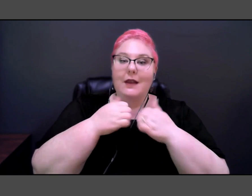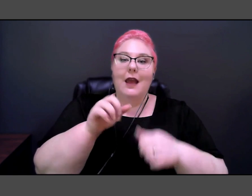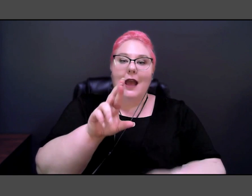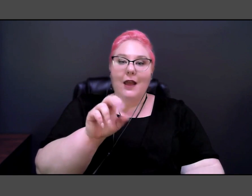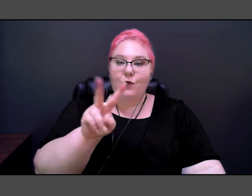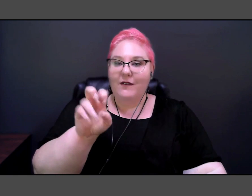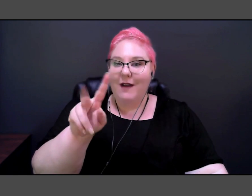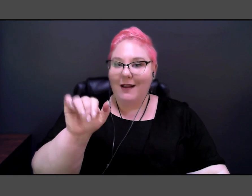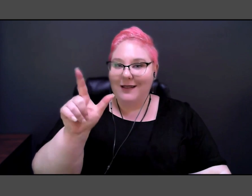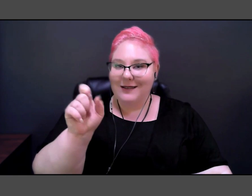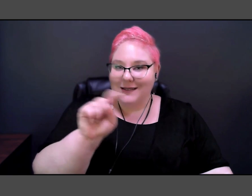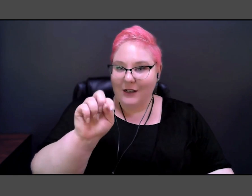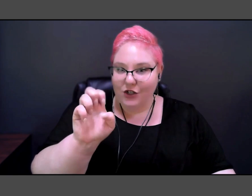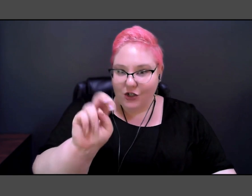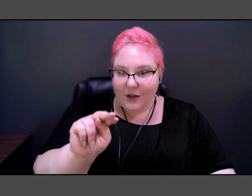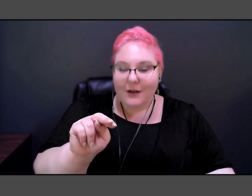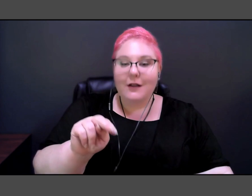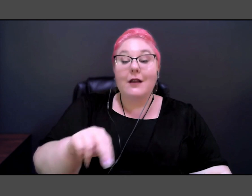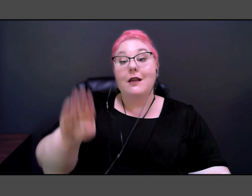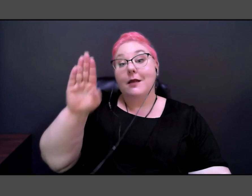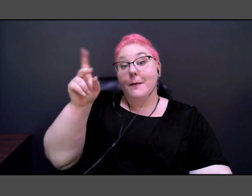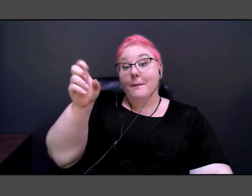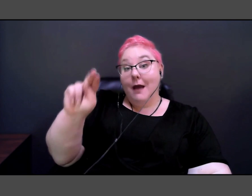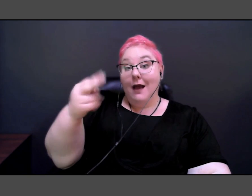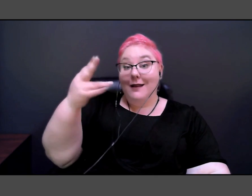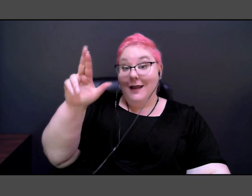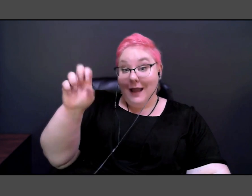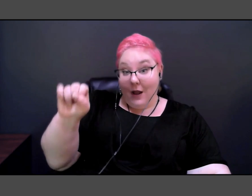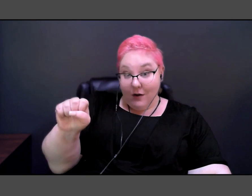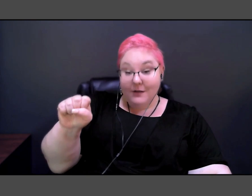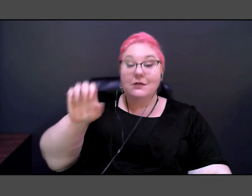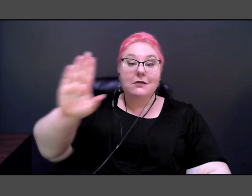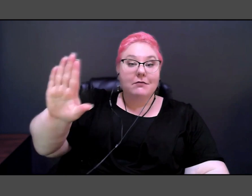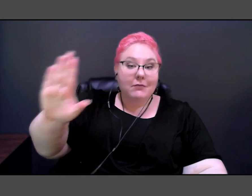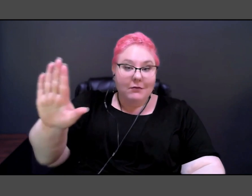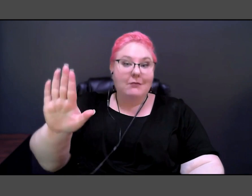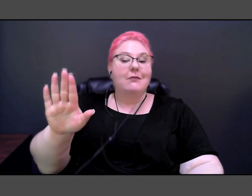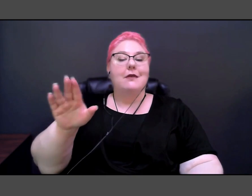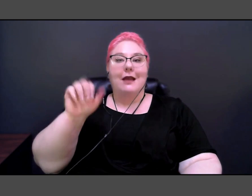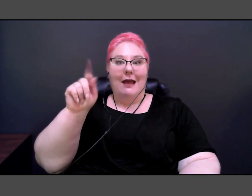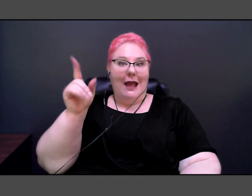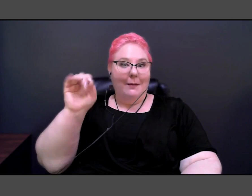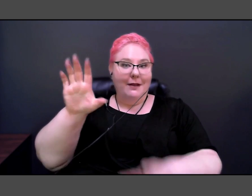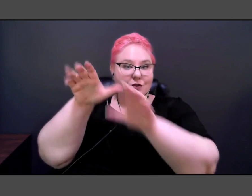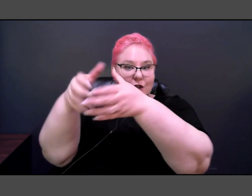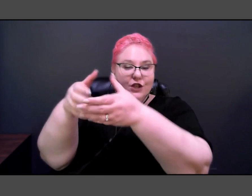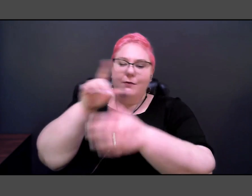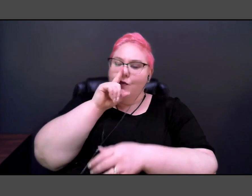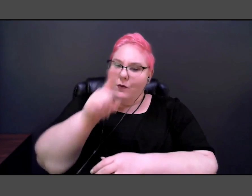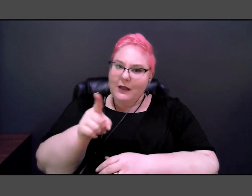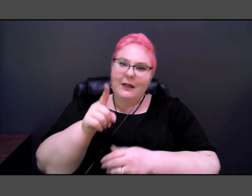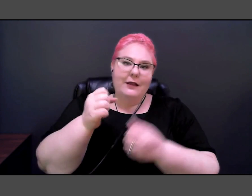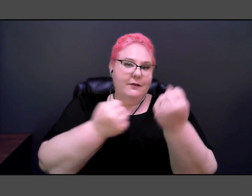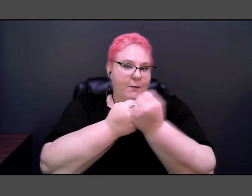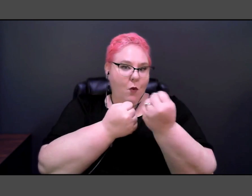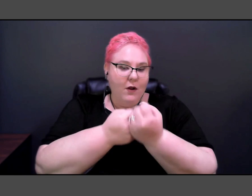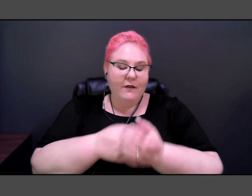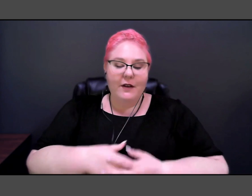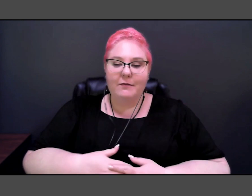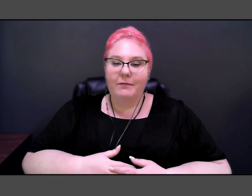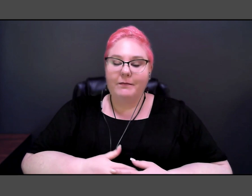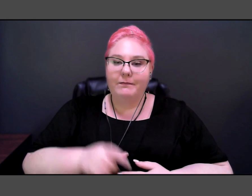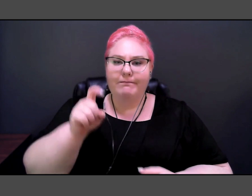The Biden-Harris administration has been very supportive of this. In particular, I will say that Dr. Jill